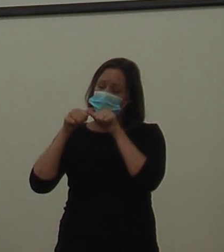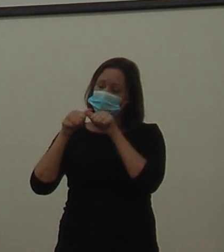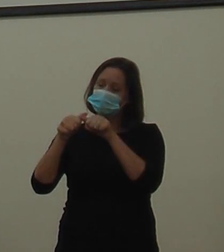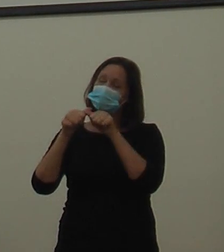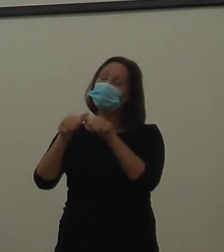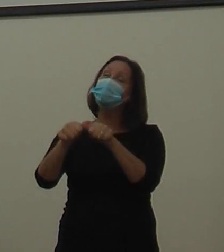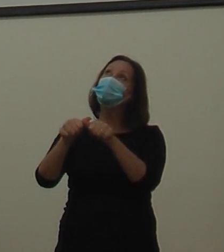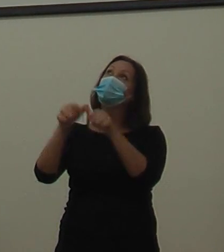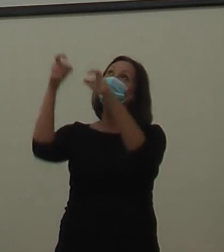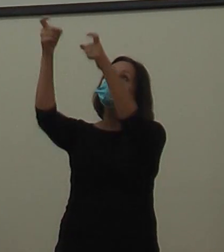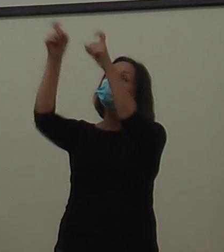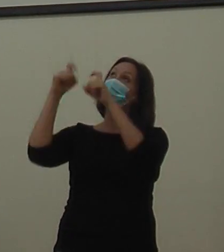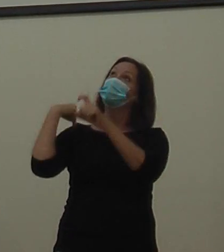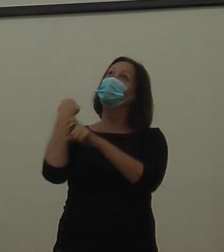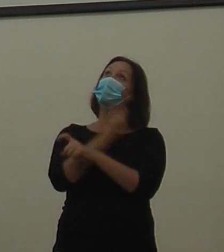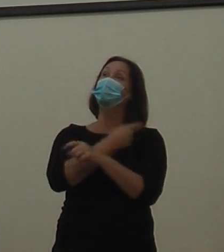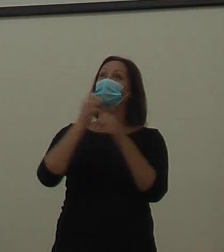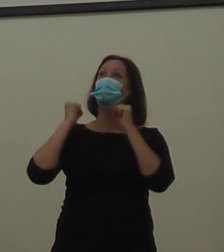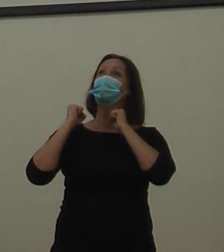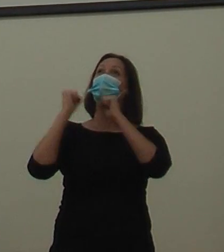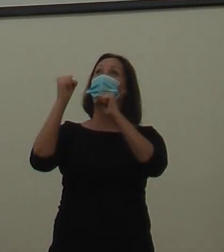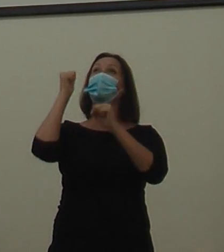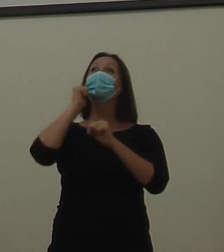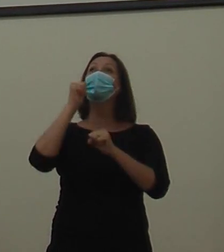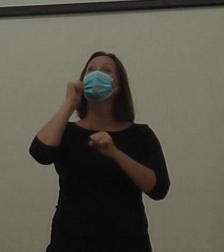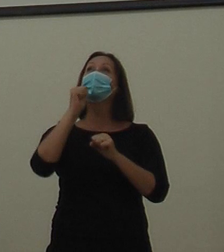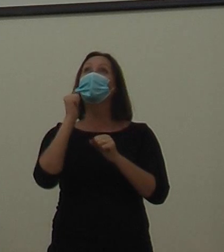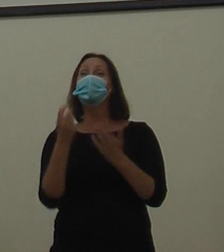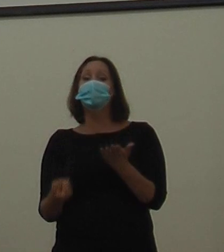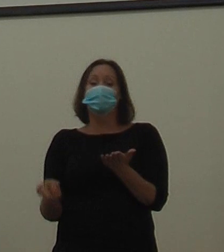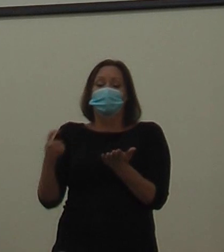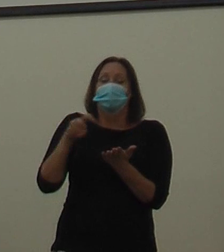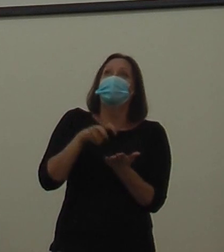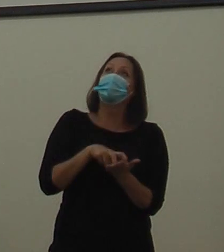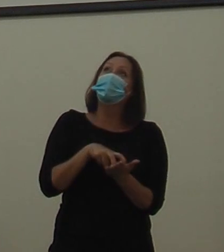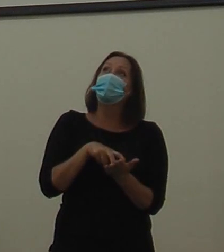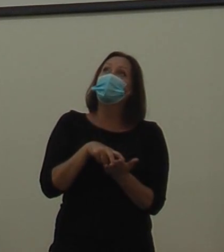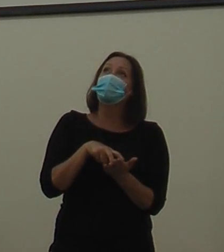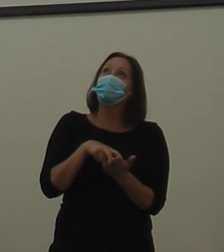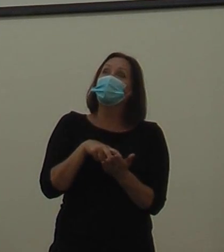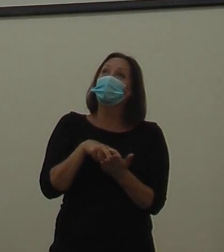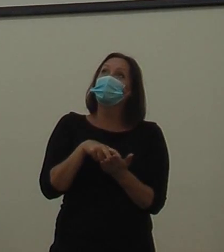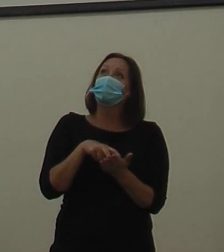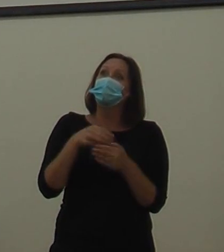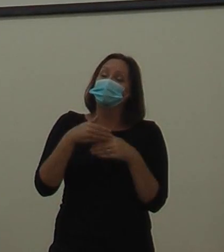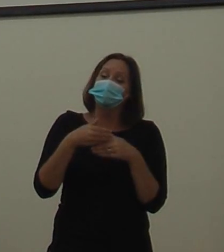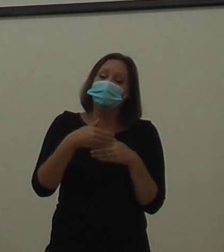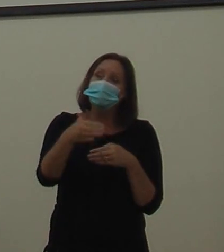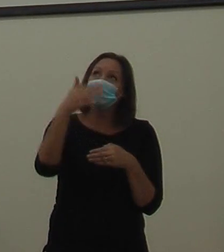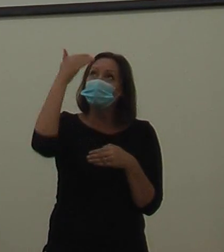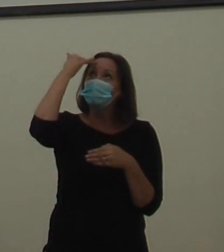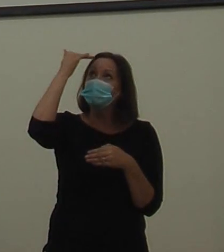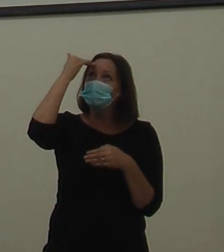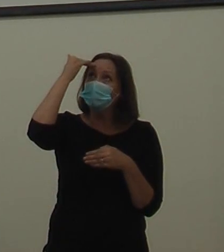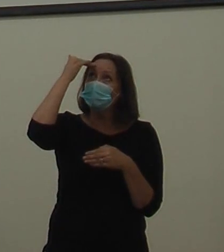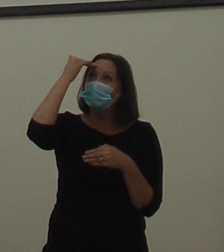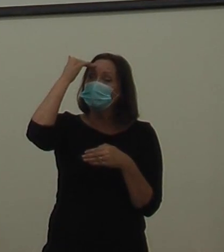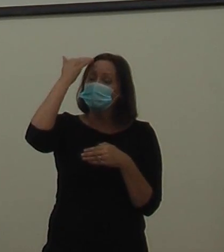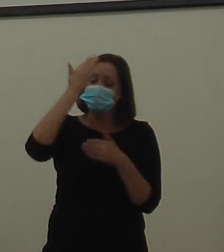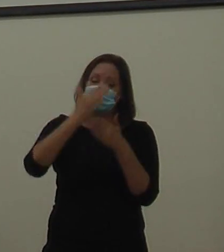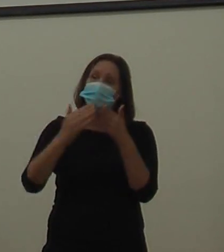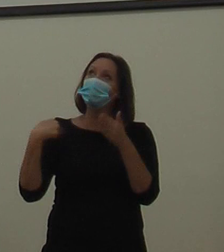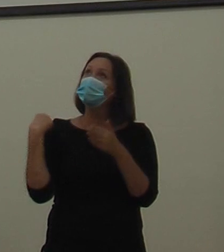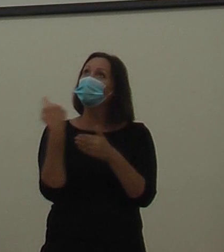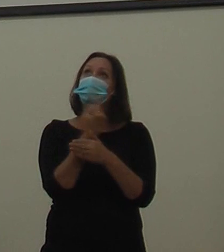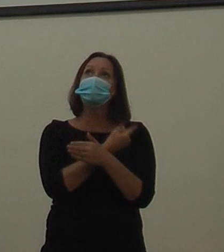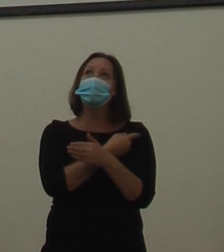to give us the strength to get up each day, knowing that before it's end, Lord, some of us may